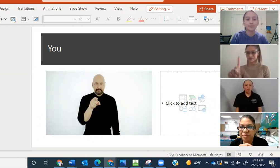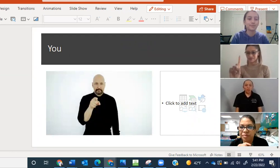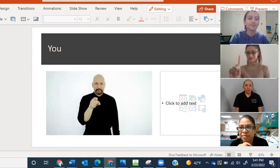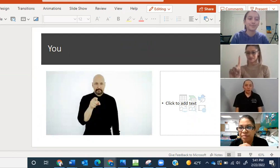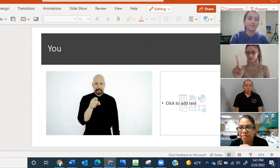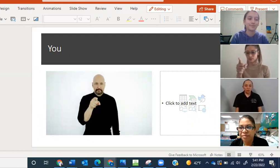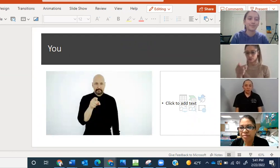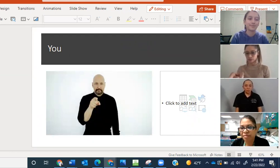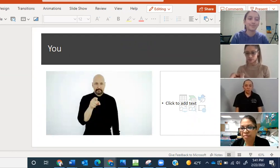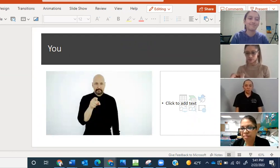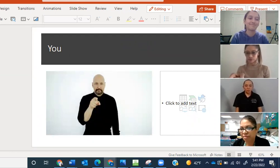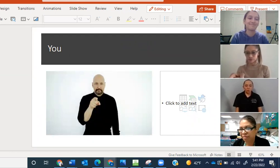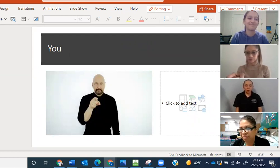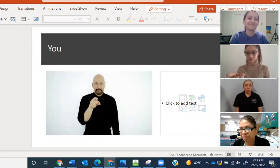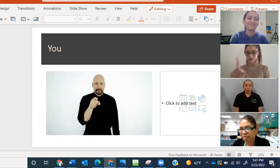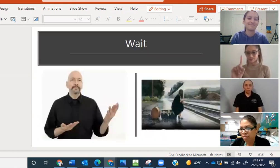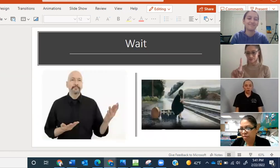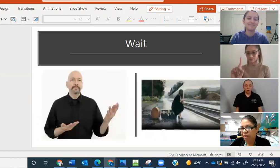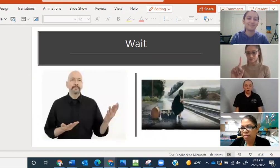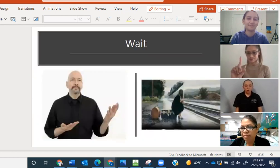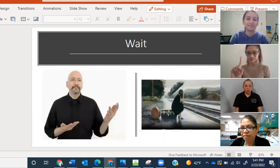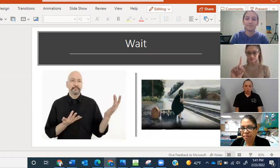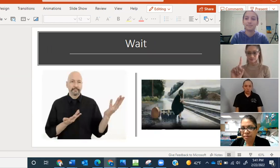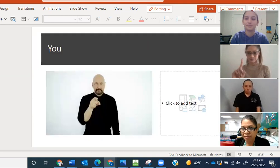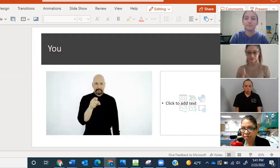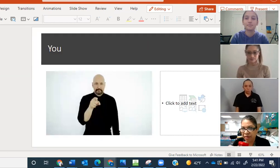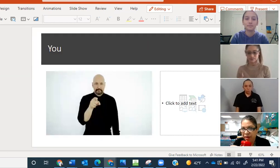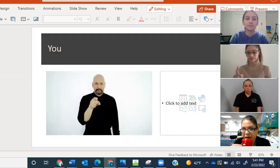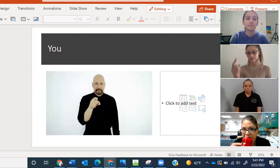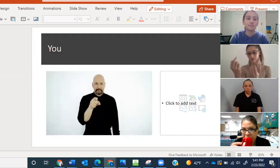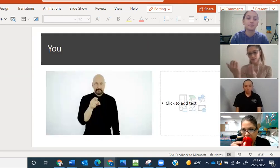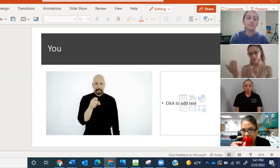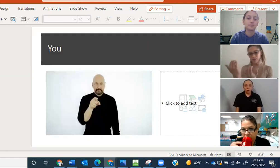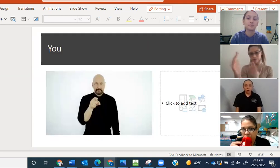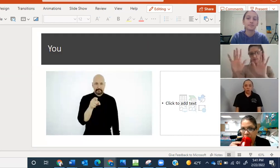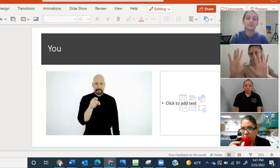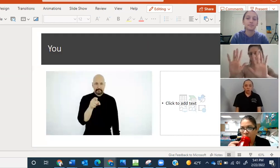You point at that person. With the one finger, you.